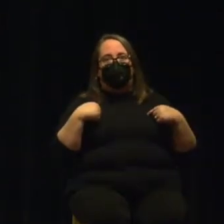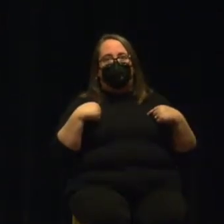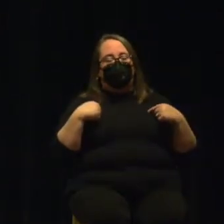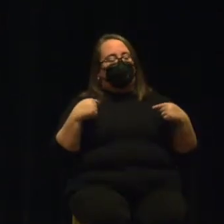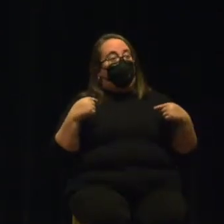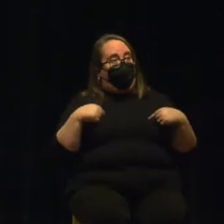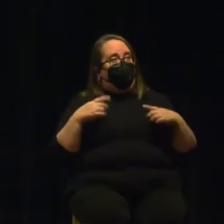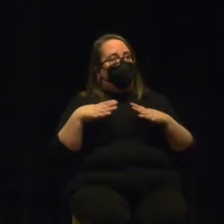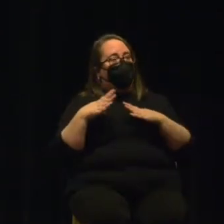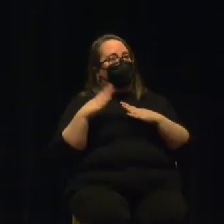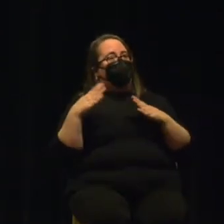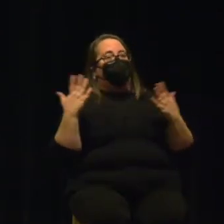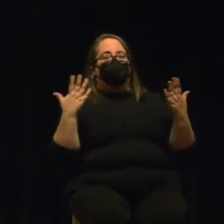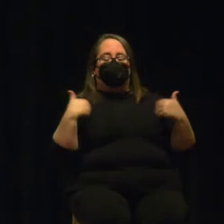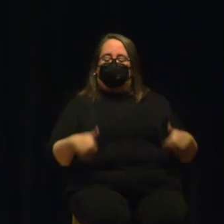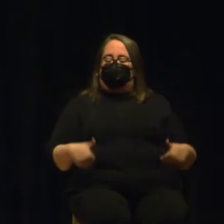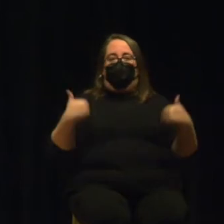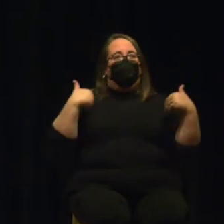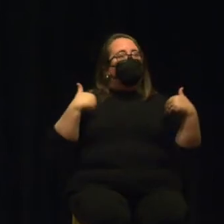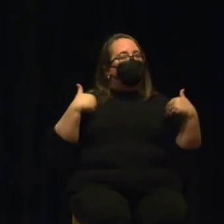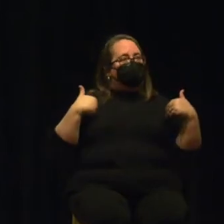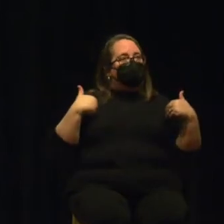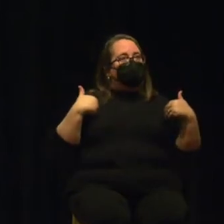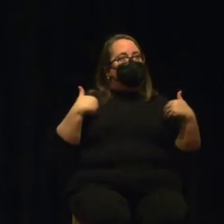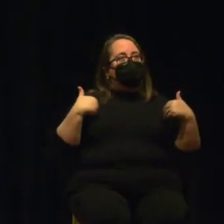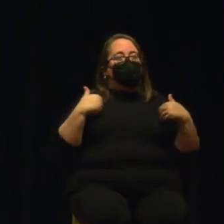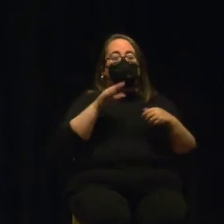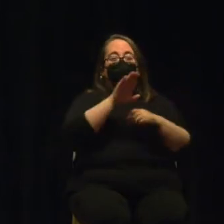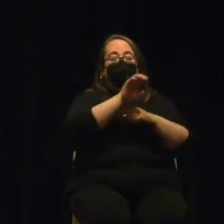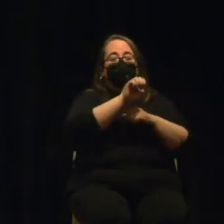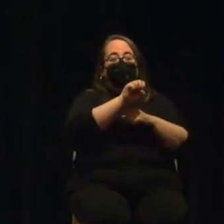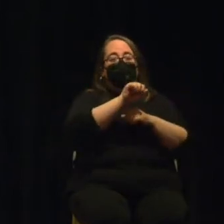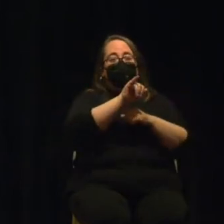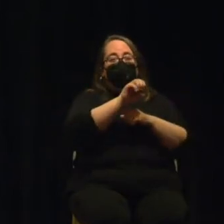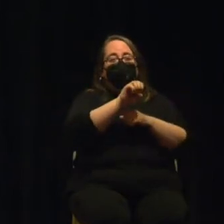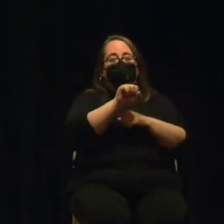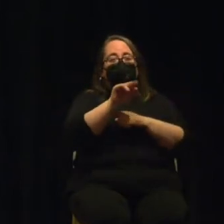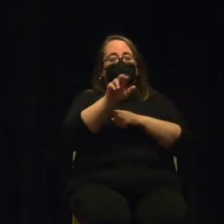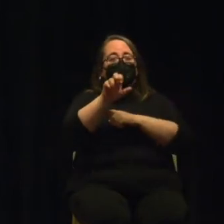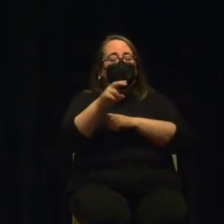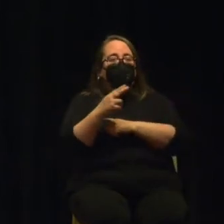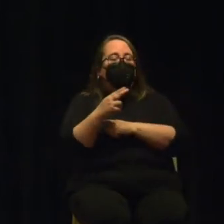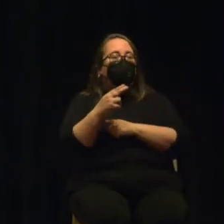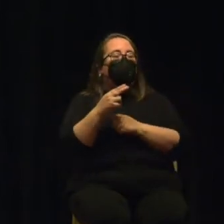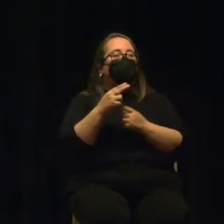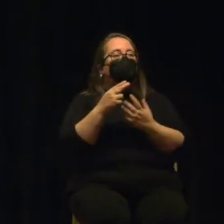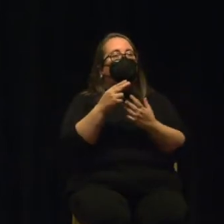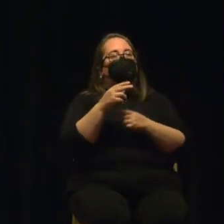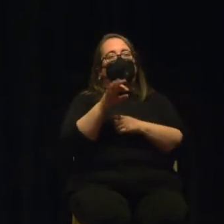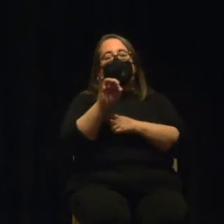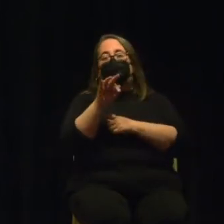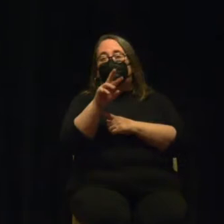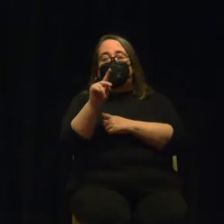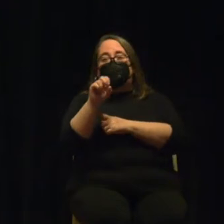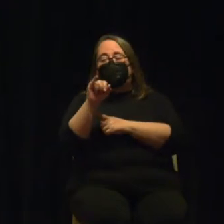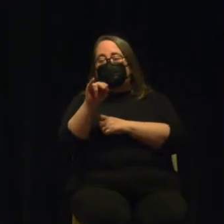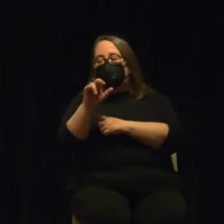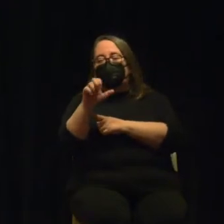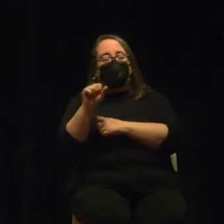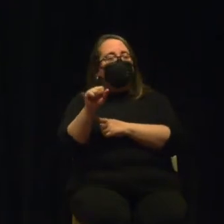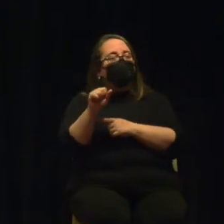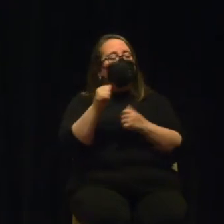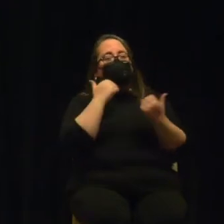I am the person. Yeah. Right. The Bessie Smiths, these people, the Frank Sinatras, right? Like mm-hmm. there is